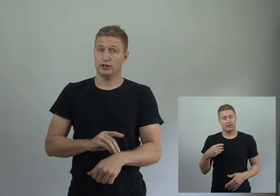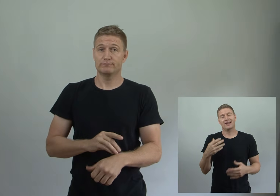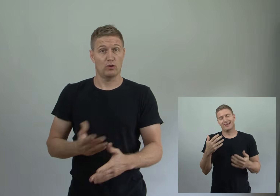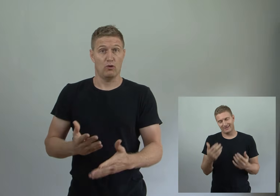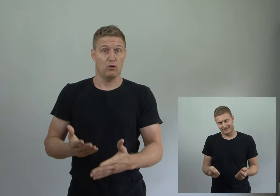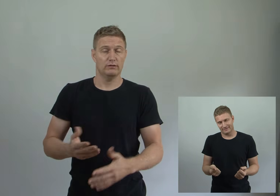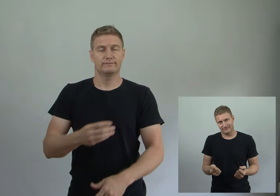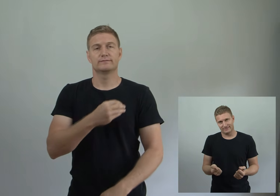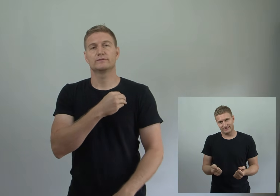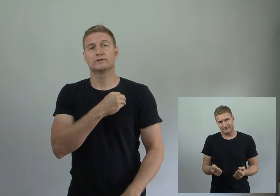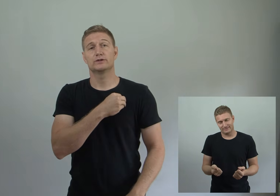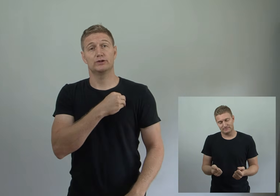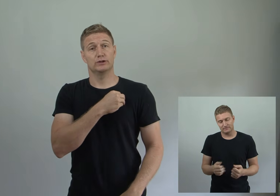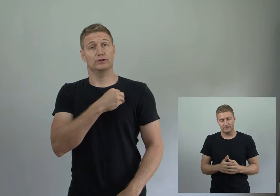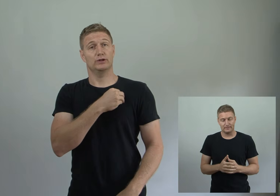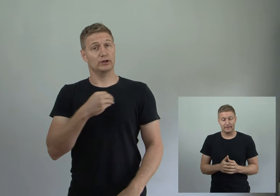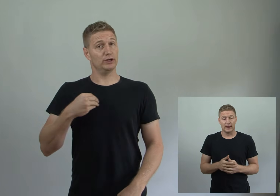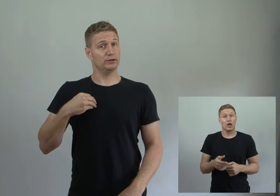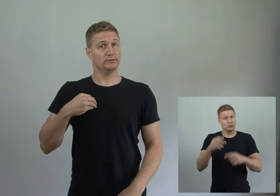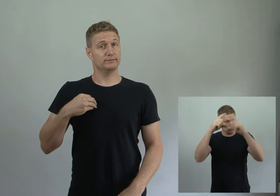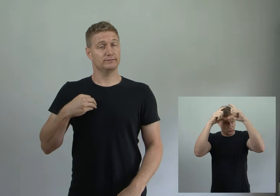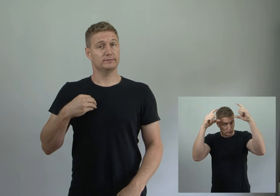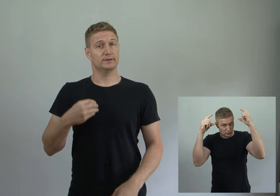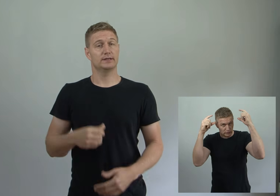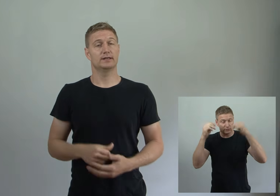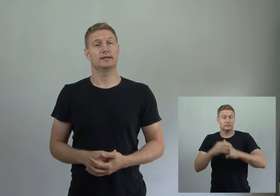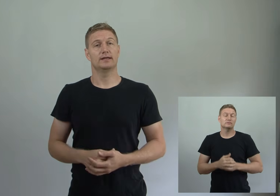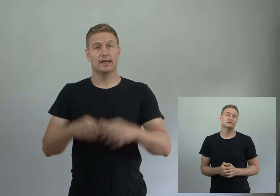doctor or doctor,